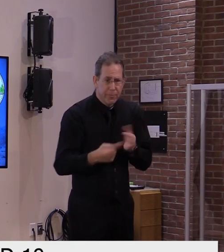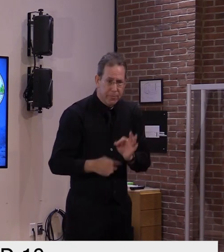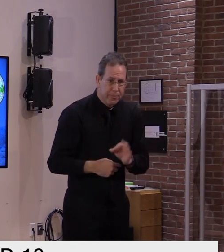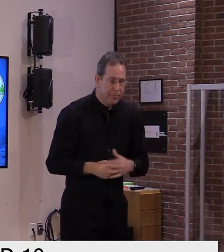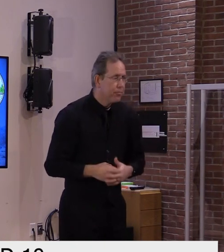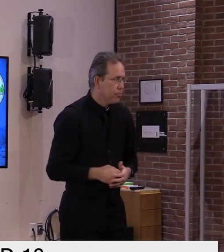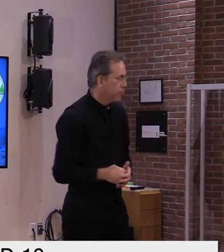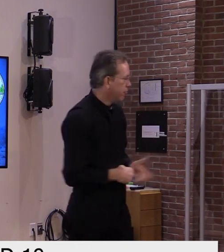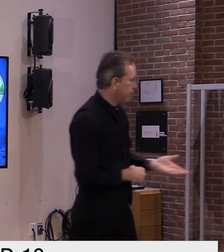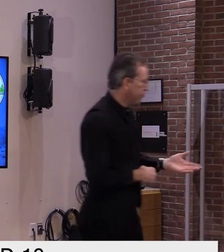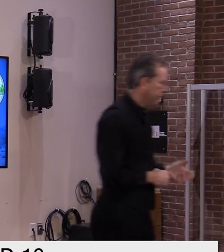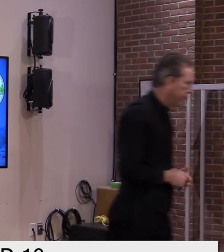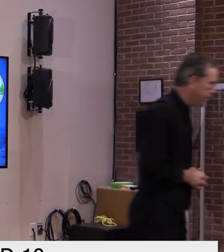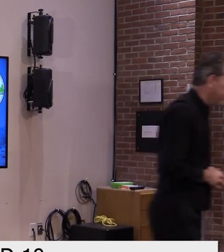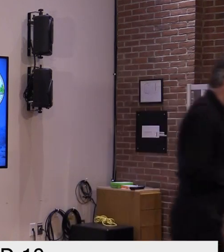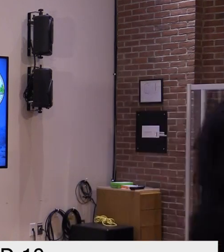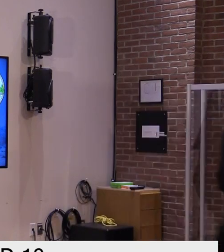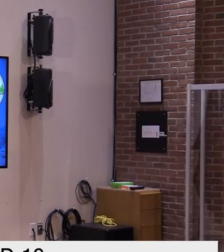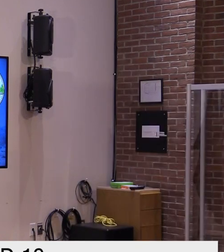Chronicle.